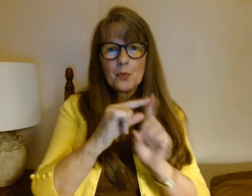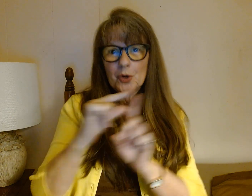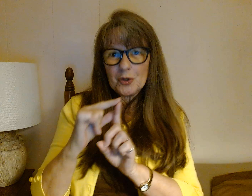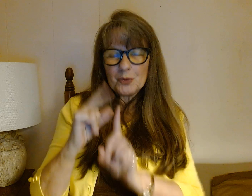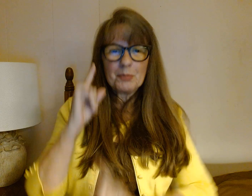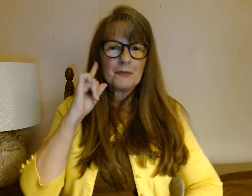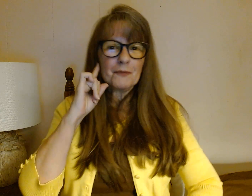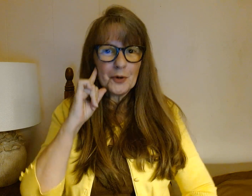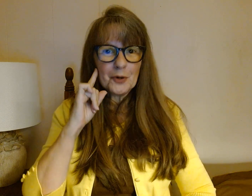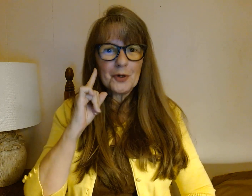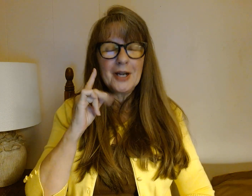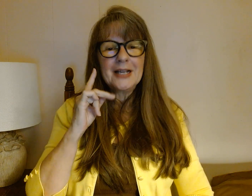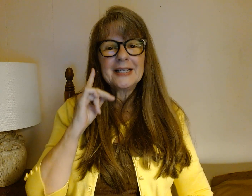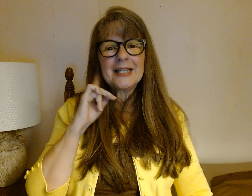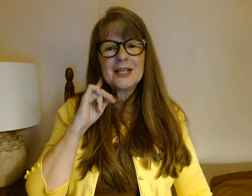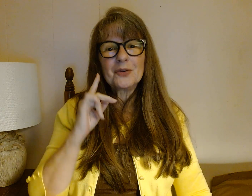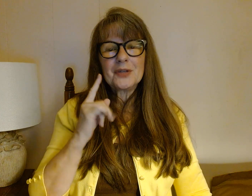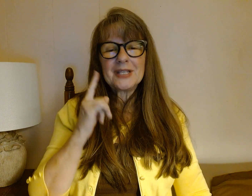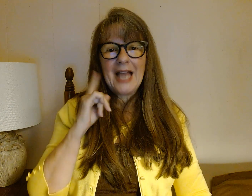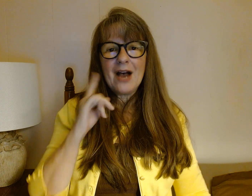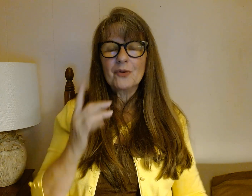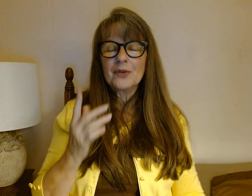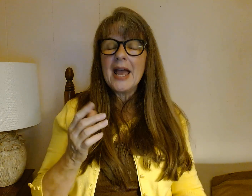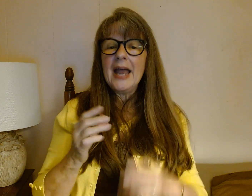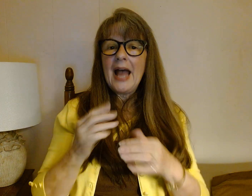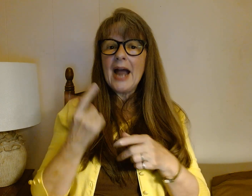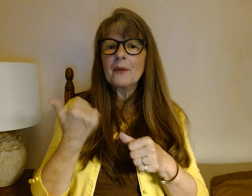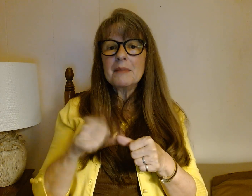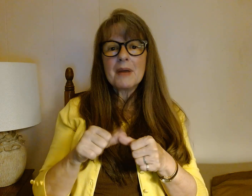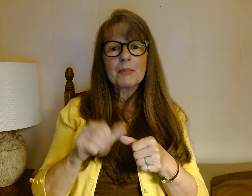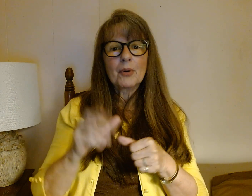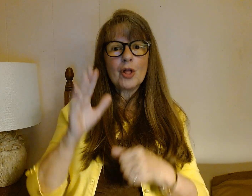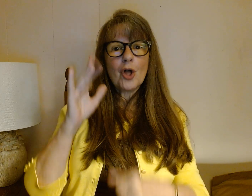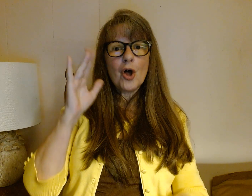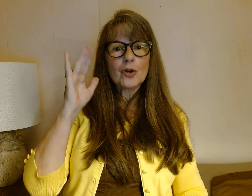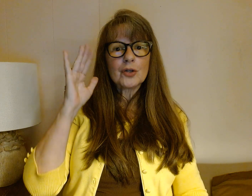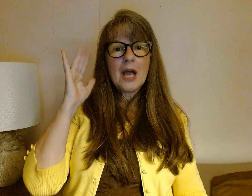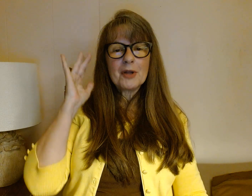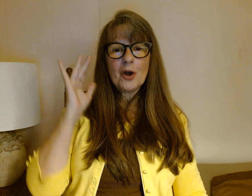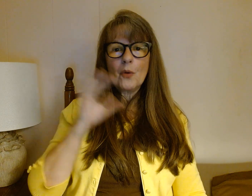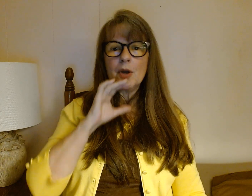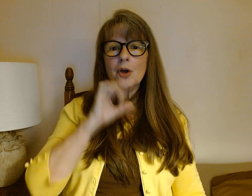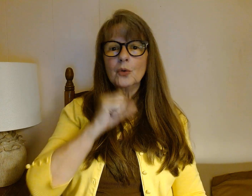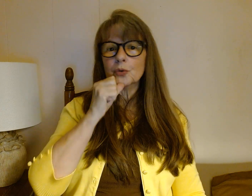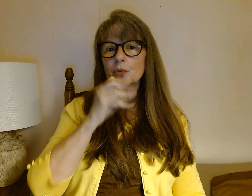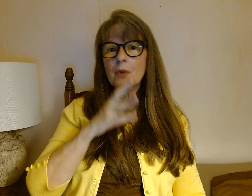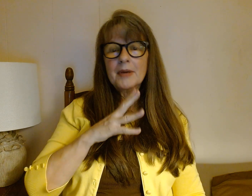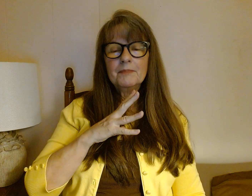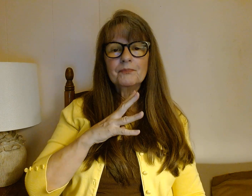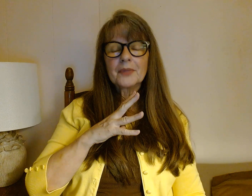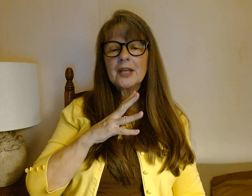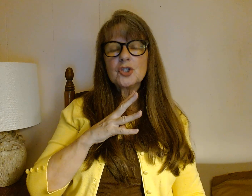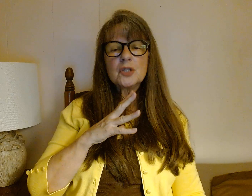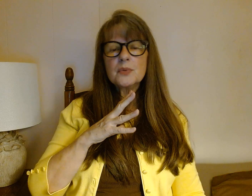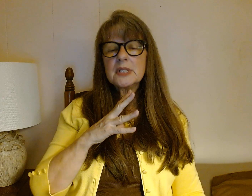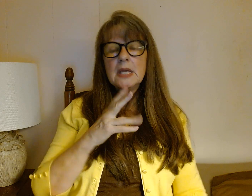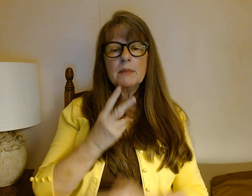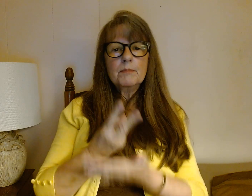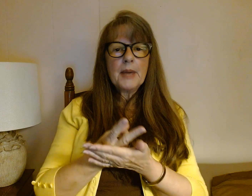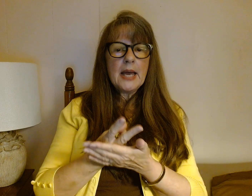words. We prefer to hear the sound. And I remember a long time ago, an older woman, she was in bed and